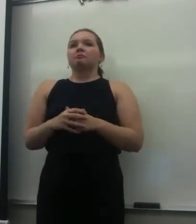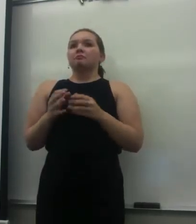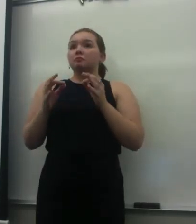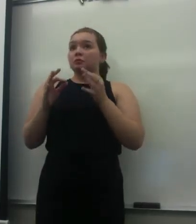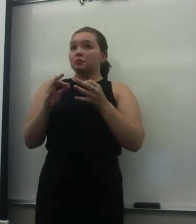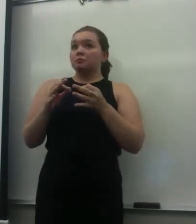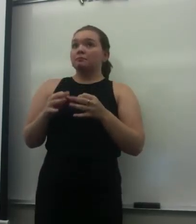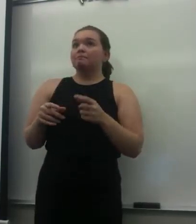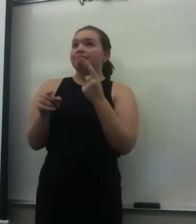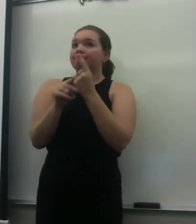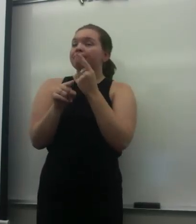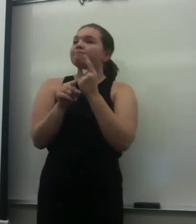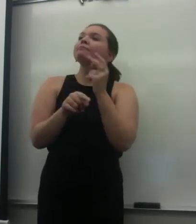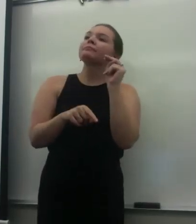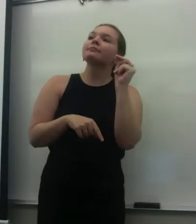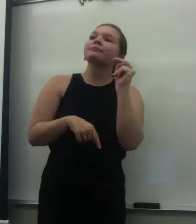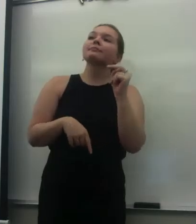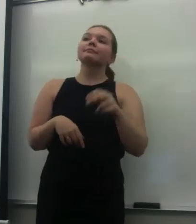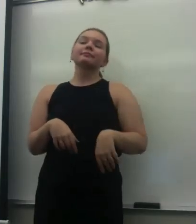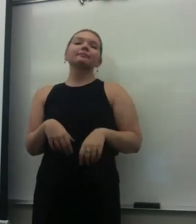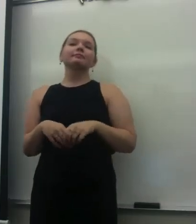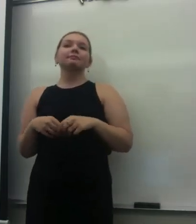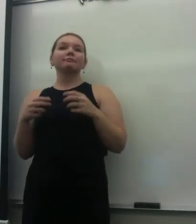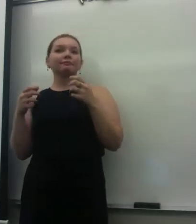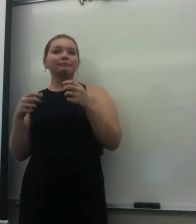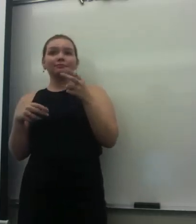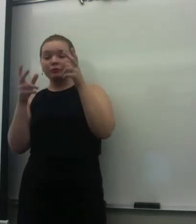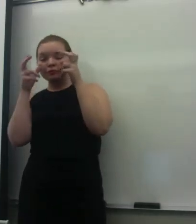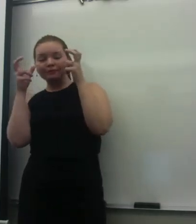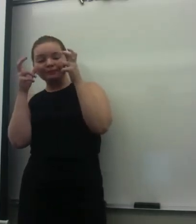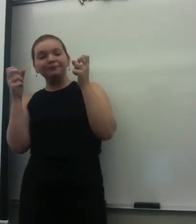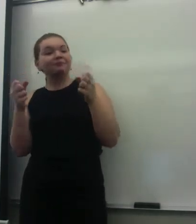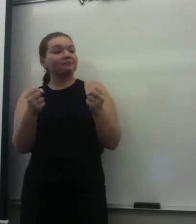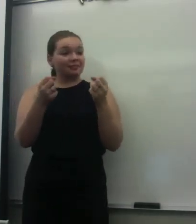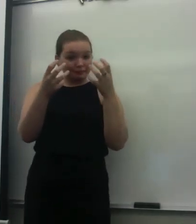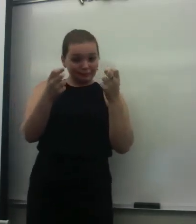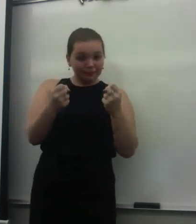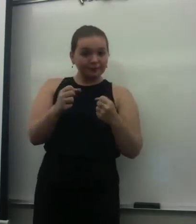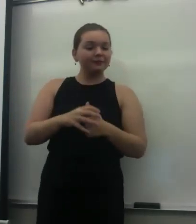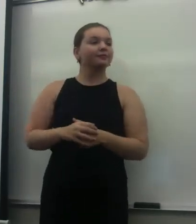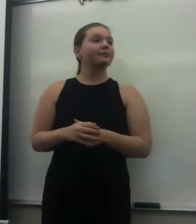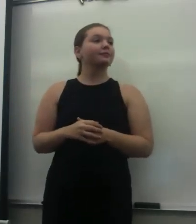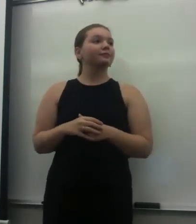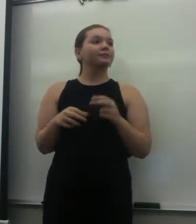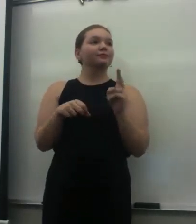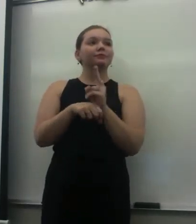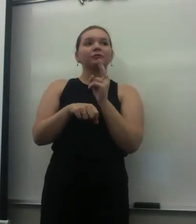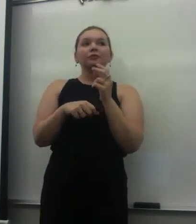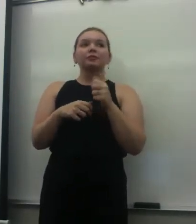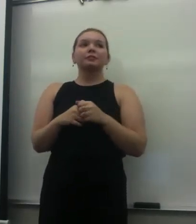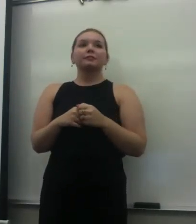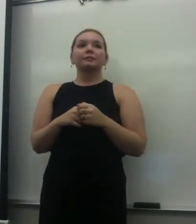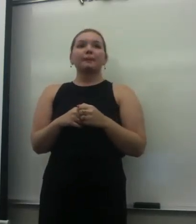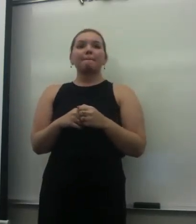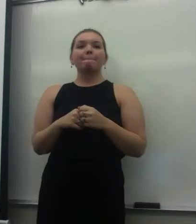accurately, and impartially, both receptively and expressively, using any necessary